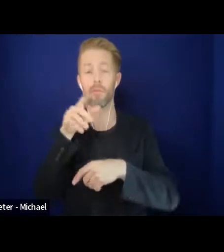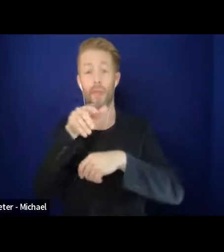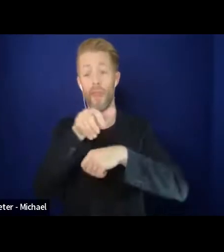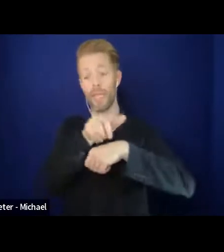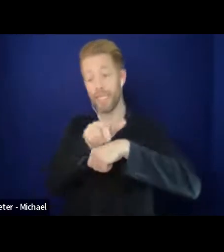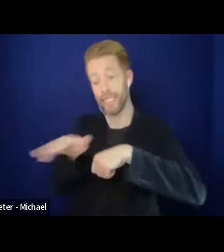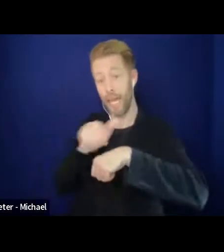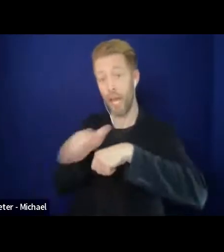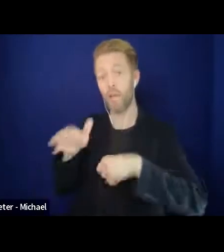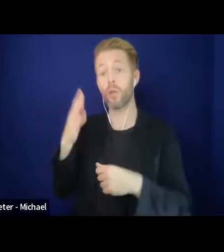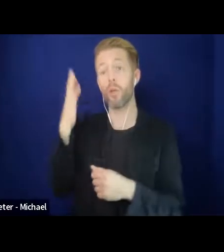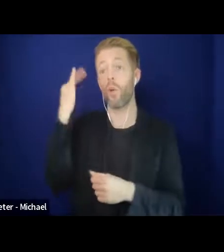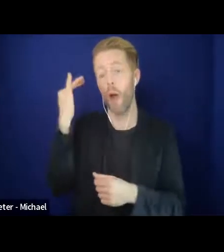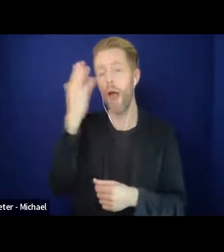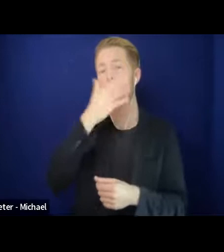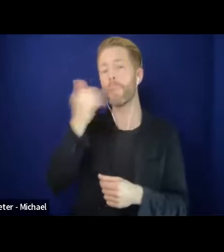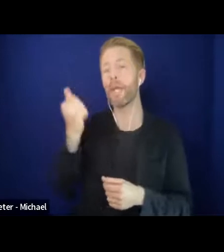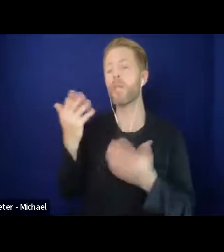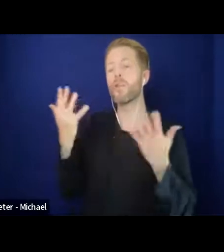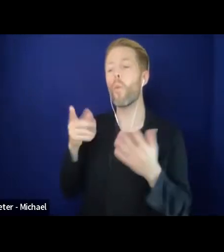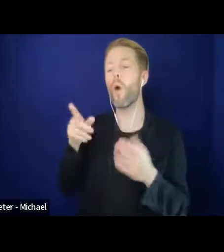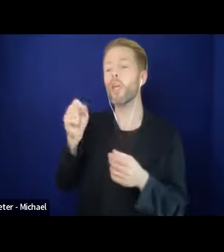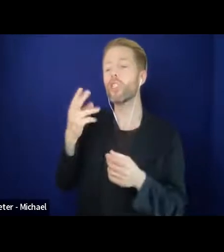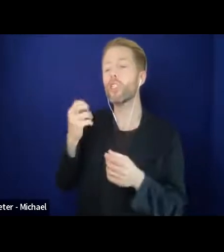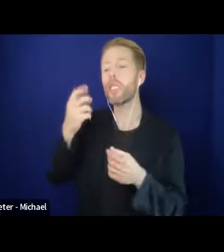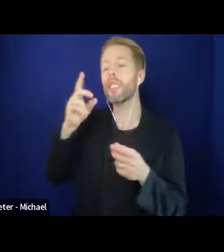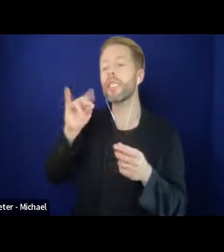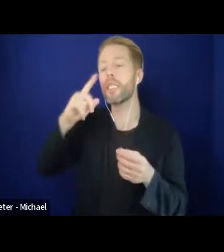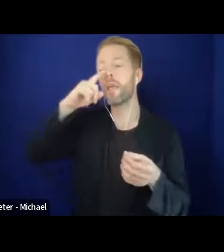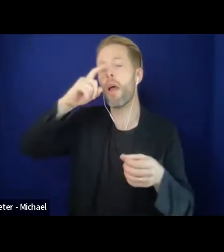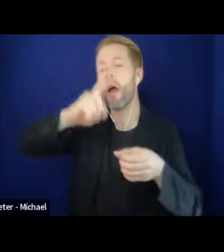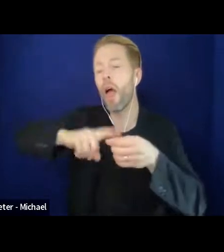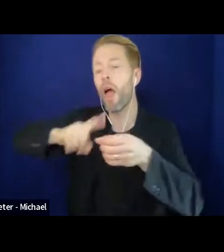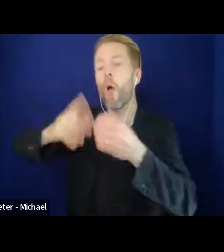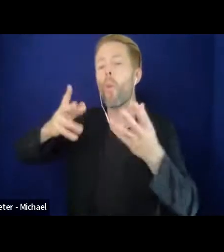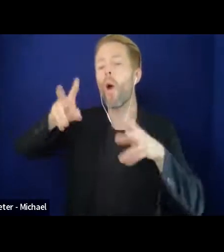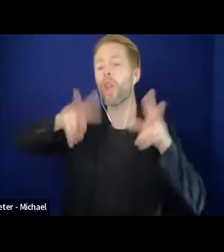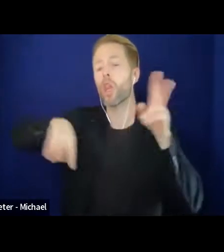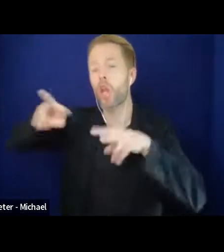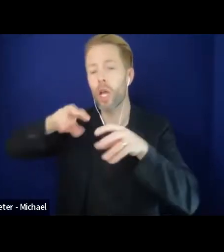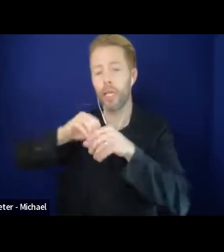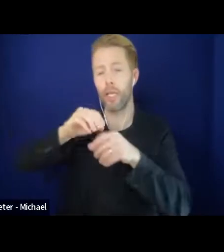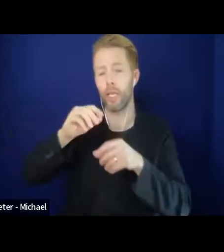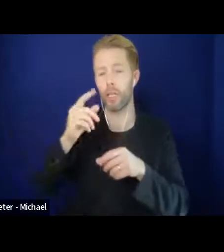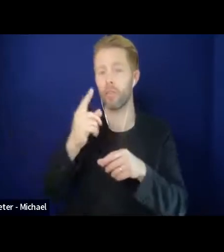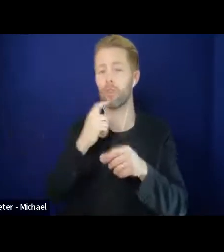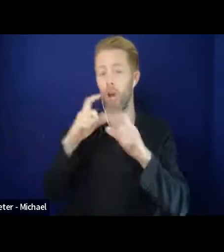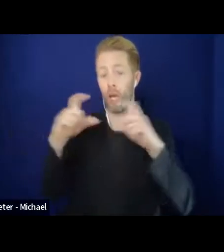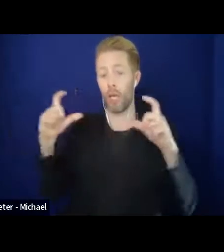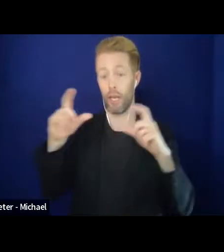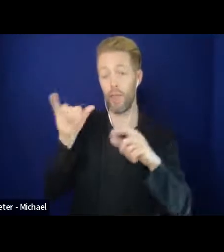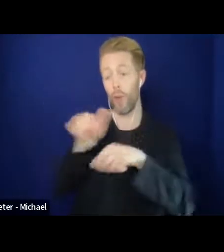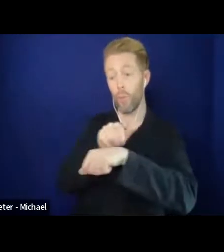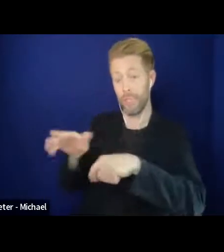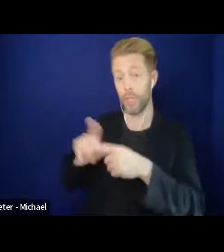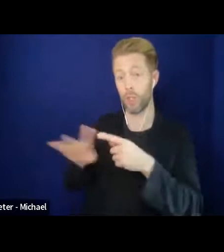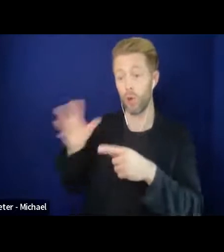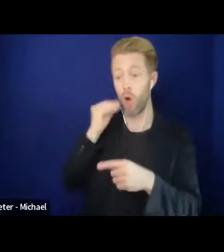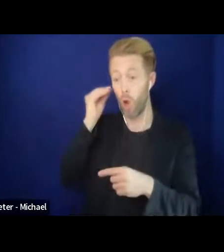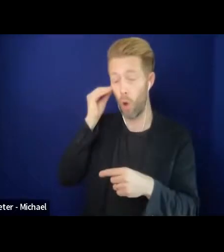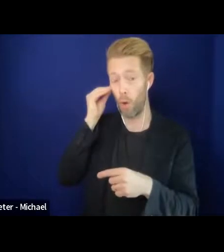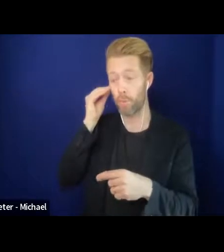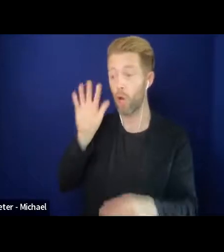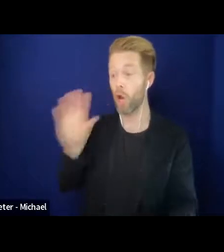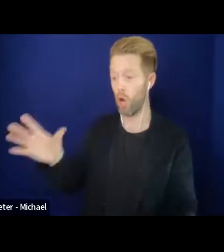the things that she had been scrolling and clicking and reading on the Target website. This gets sent to her home, and her parents have